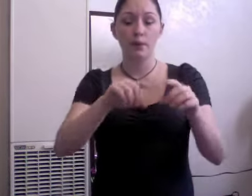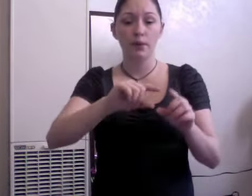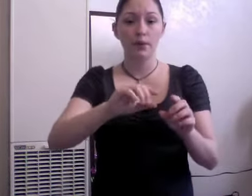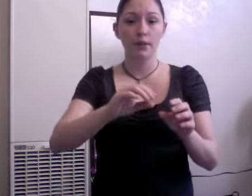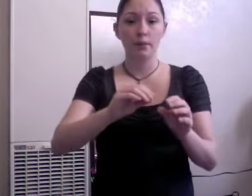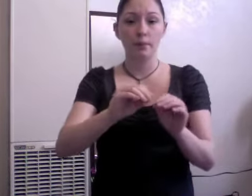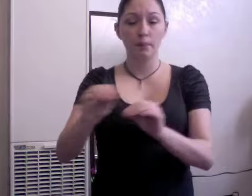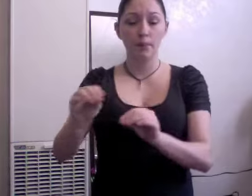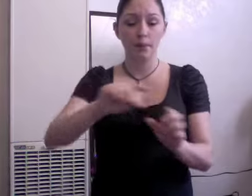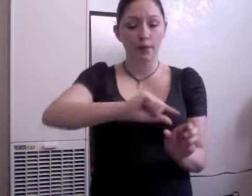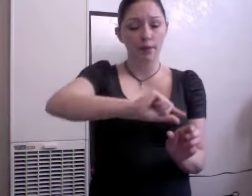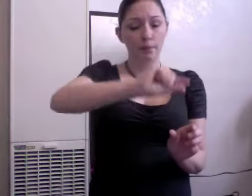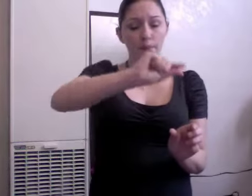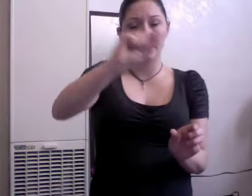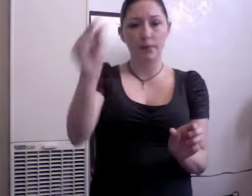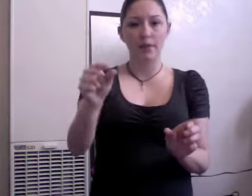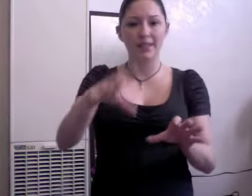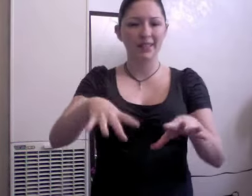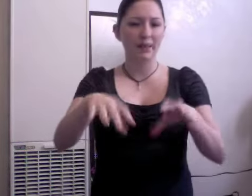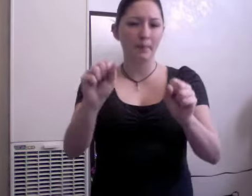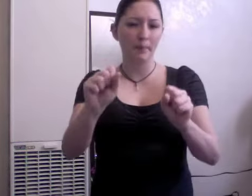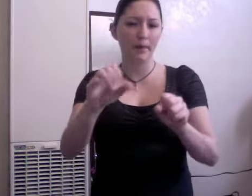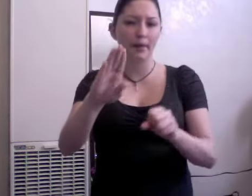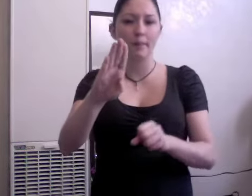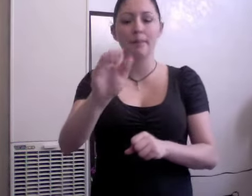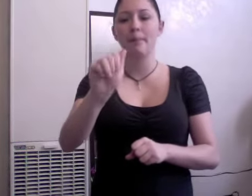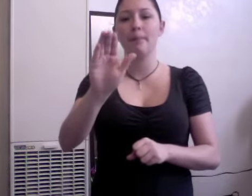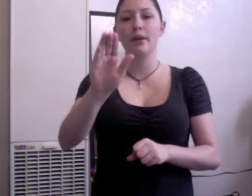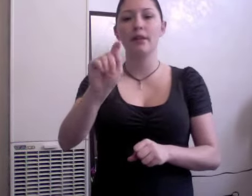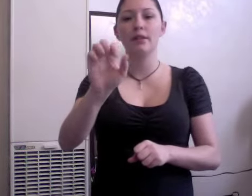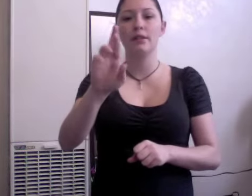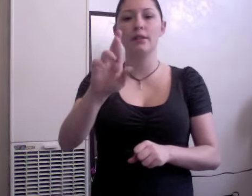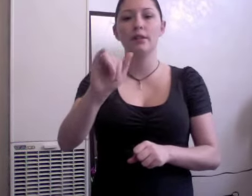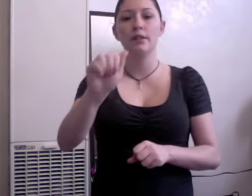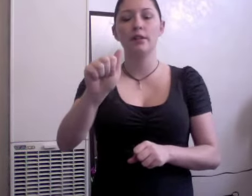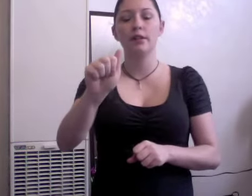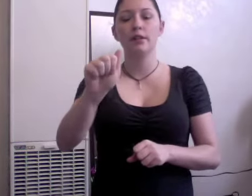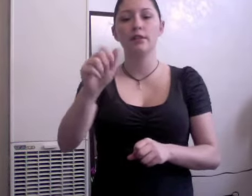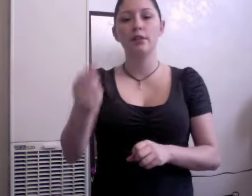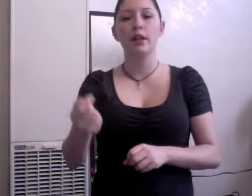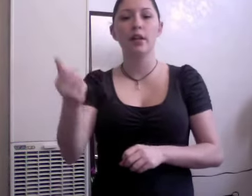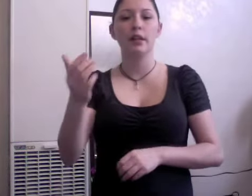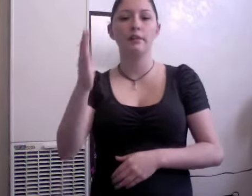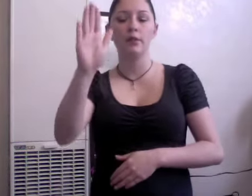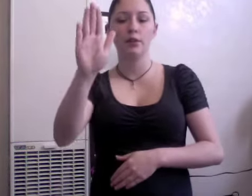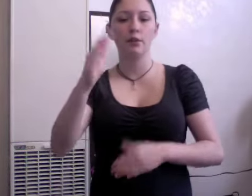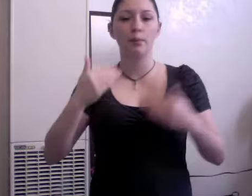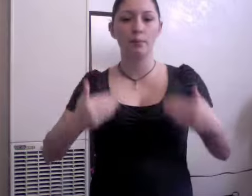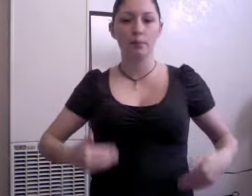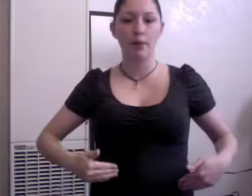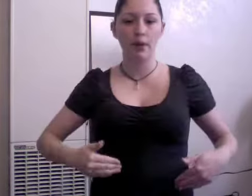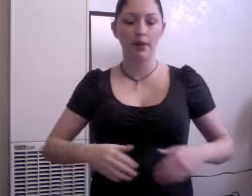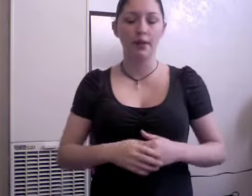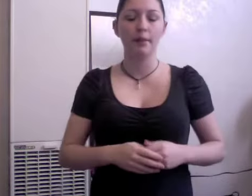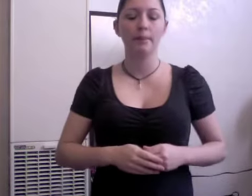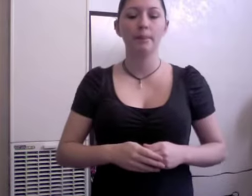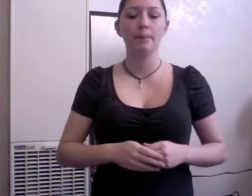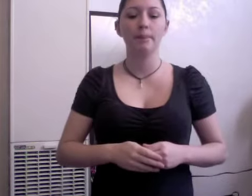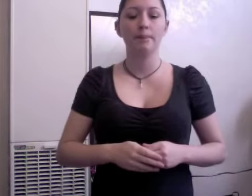way. And it's going to leave your body with the rest of the stool. Also, after the large intestine, it goes into the